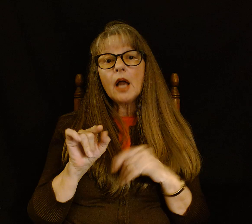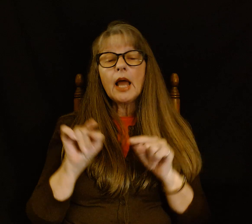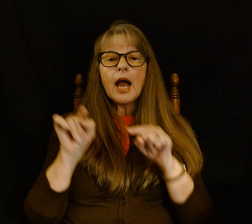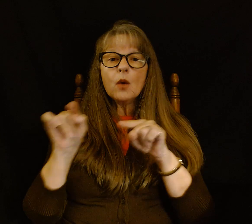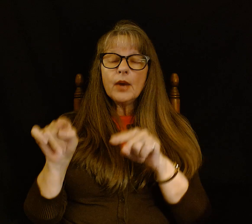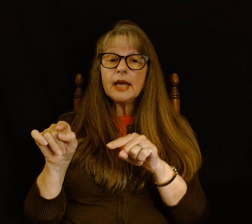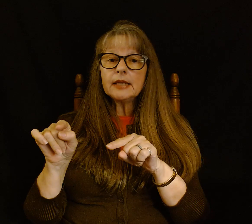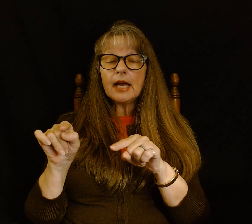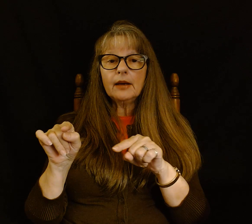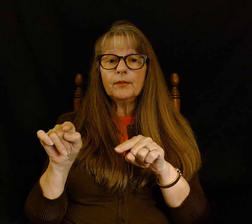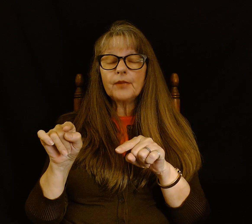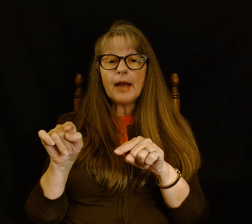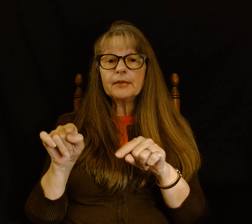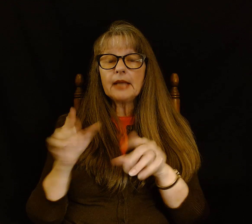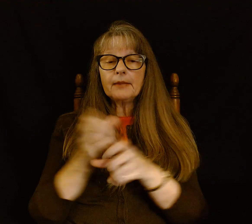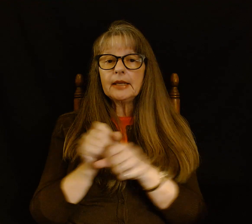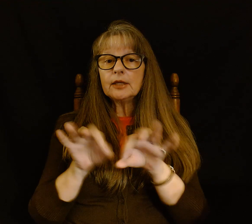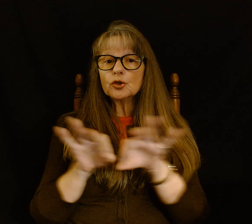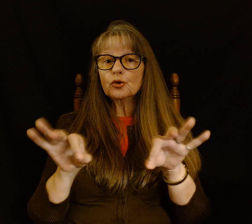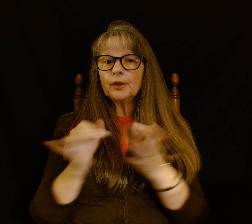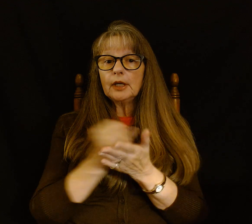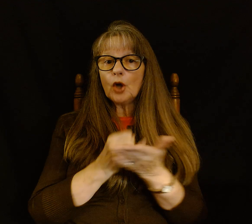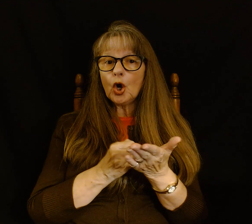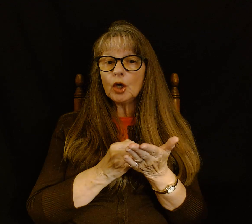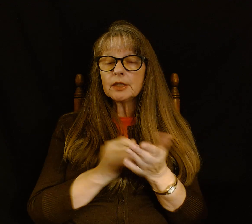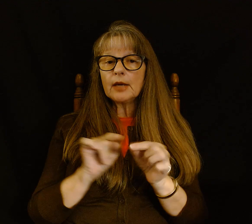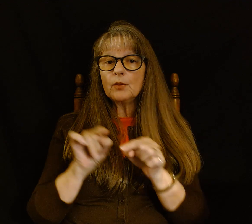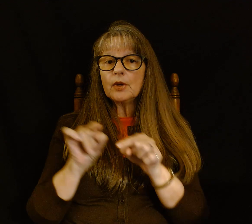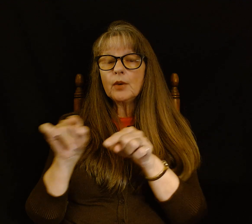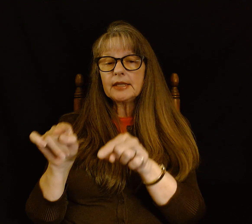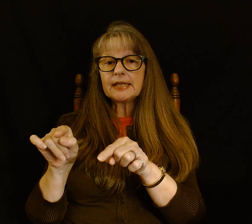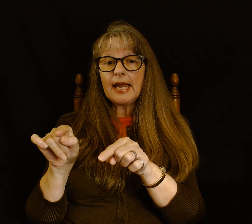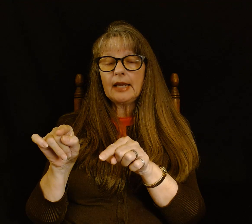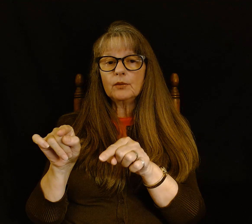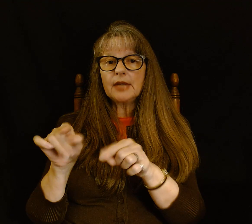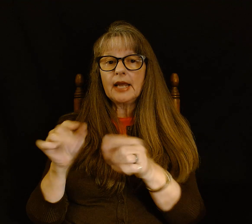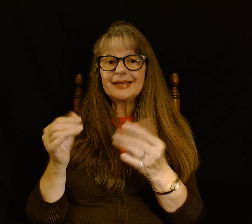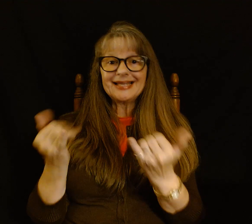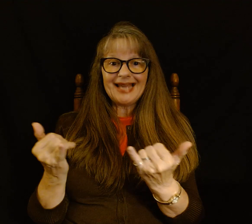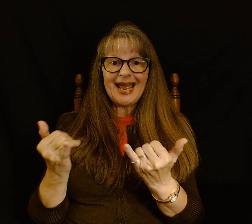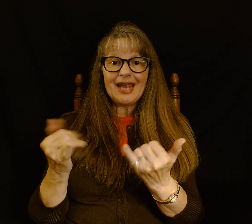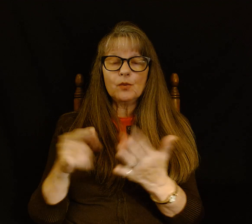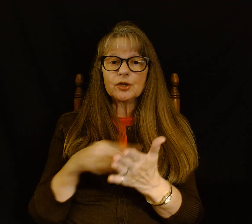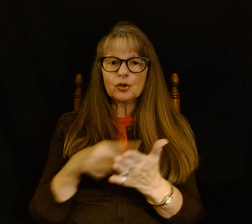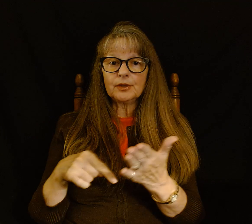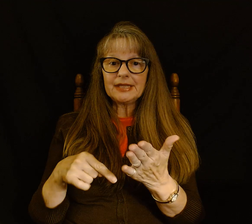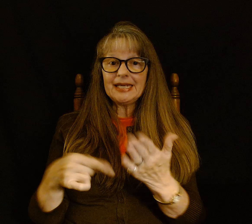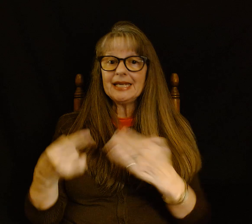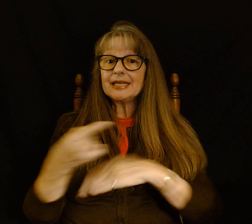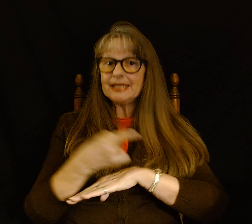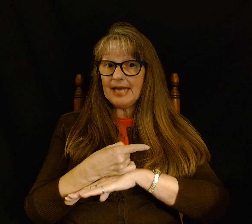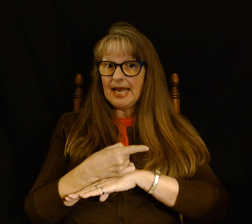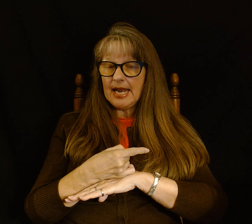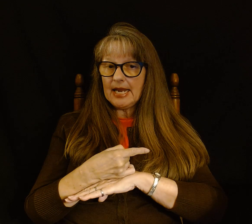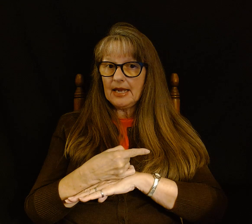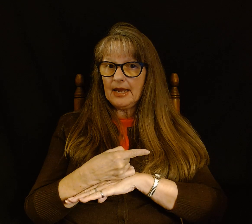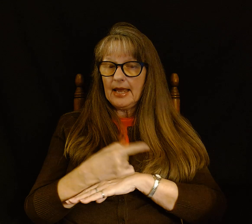I went, I'm getting a degree in art, and we went, and today was critique day,